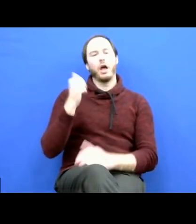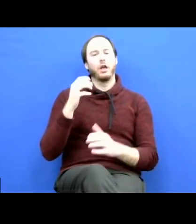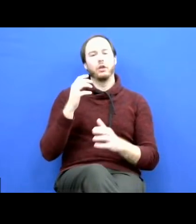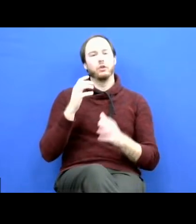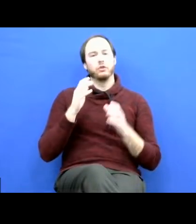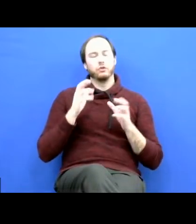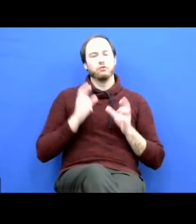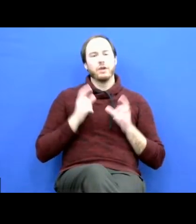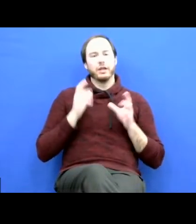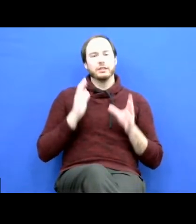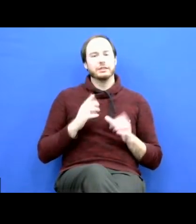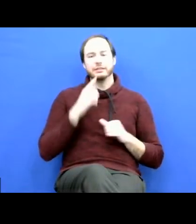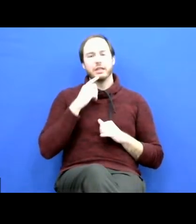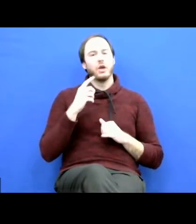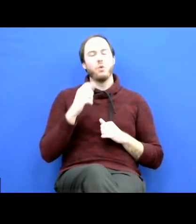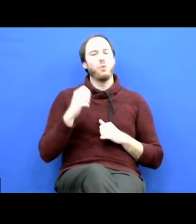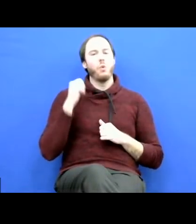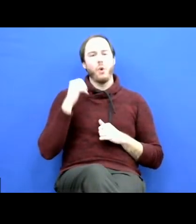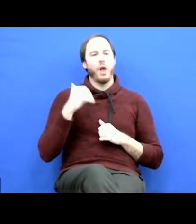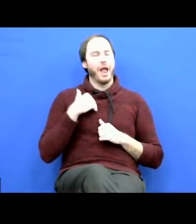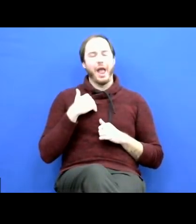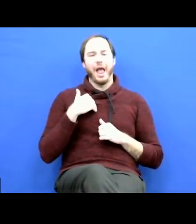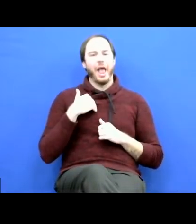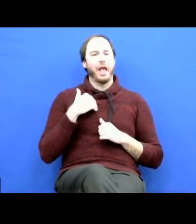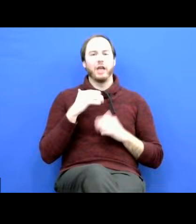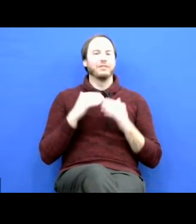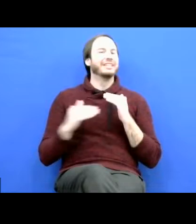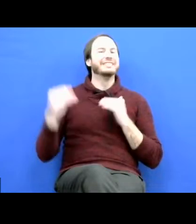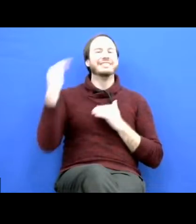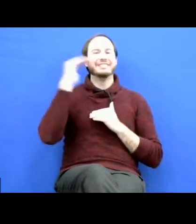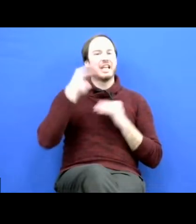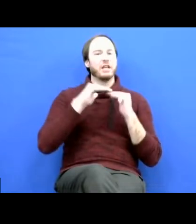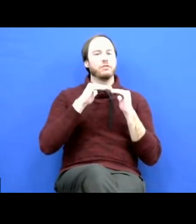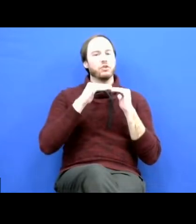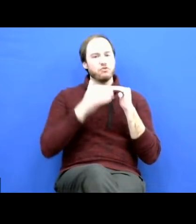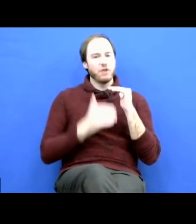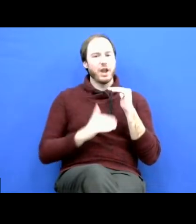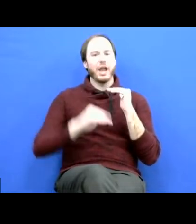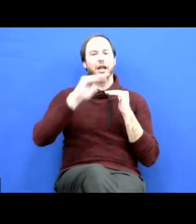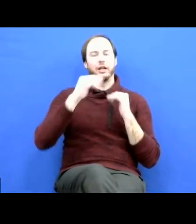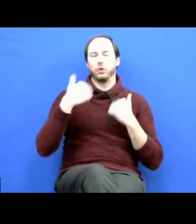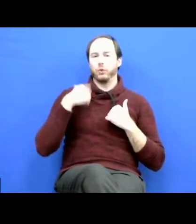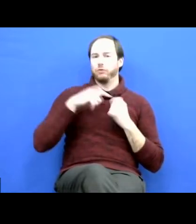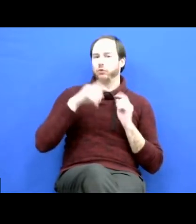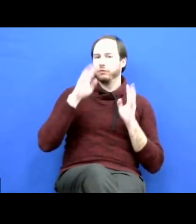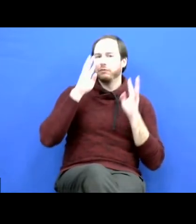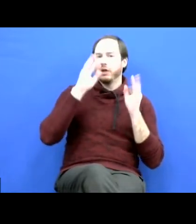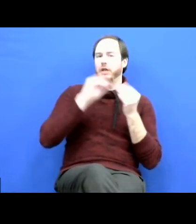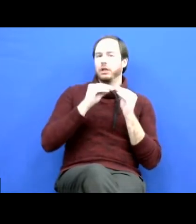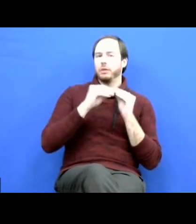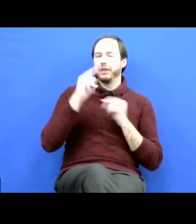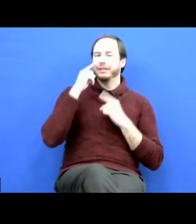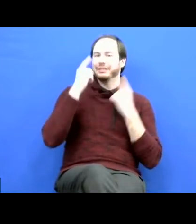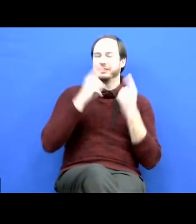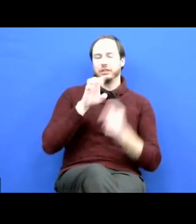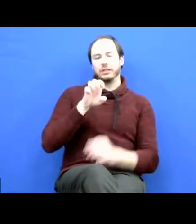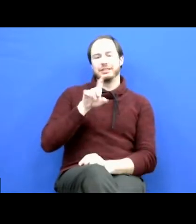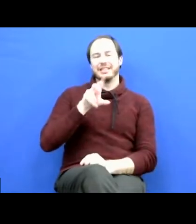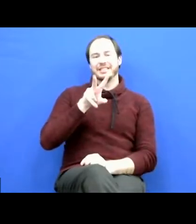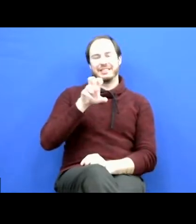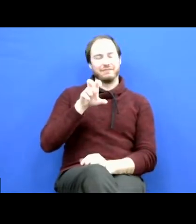grading. We had to pick some threshold that was considered excessive. And so we just chose 3